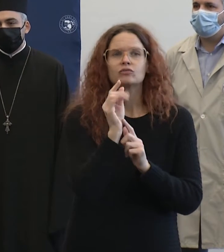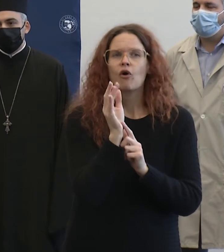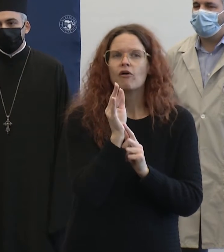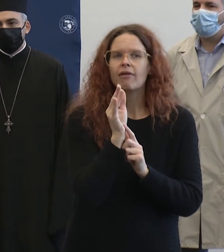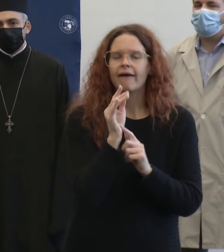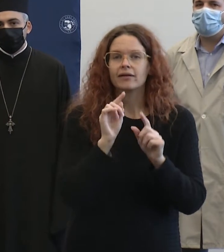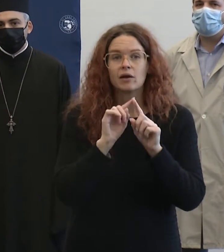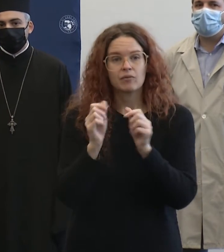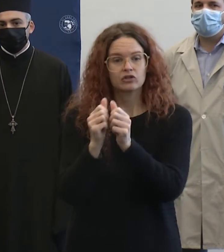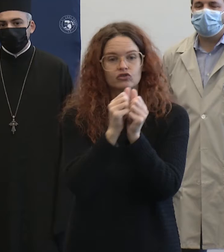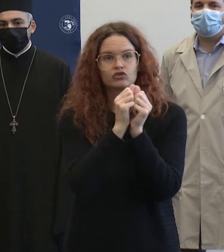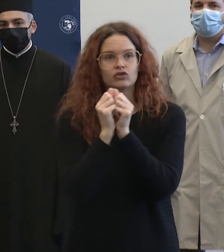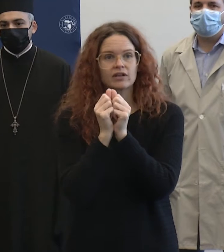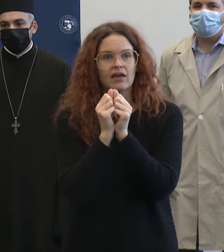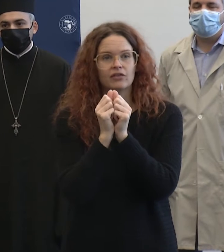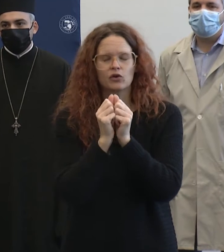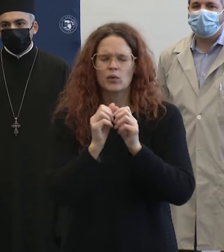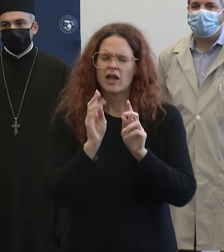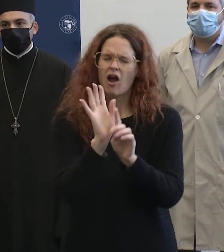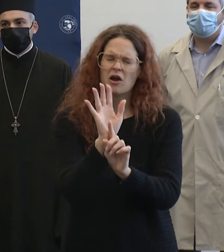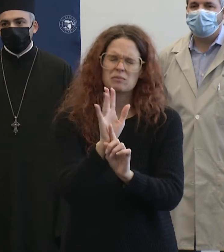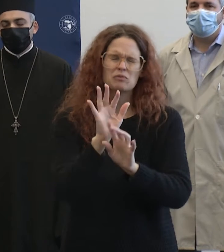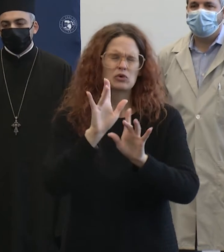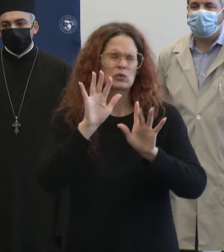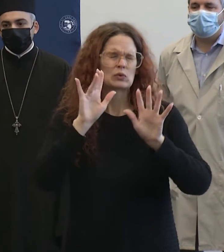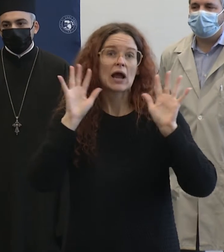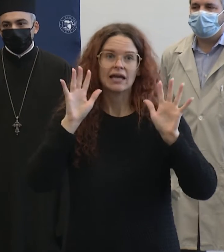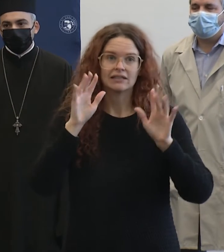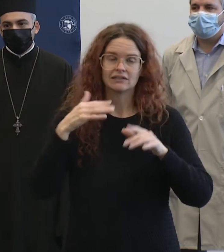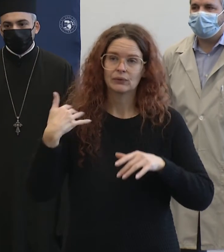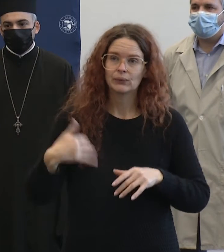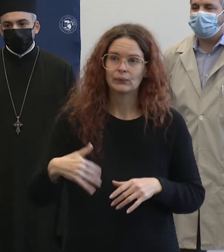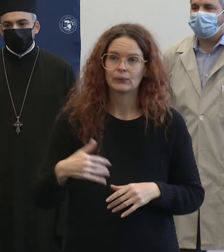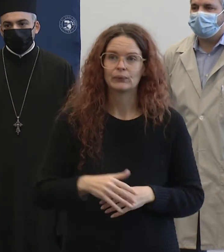but together we are tremendously bright.